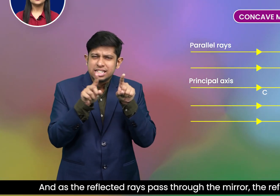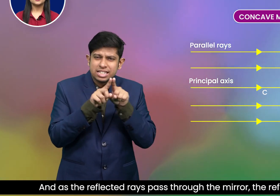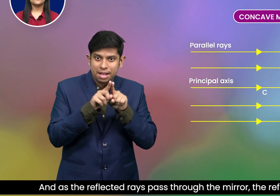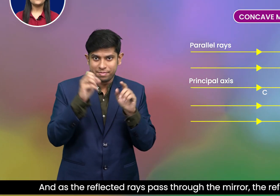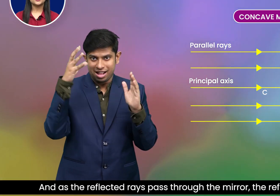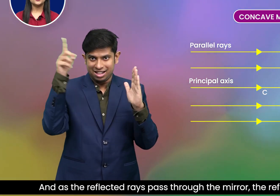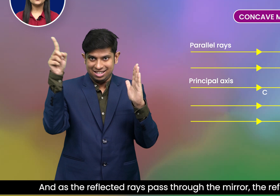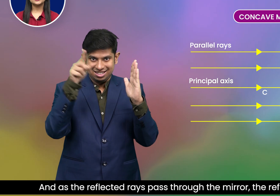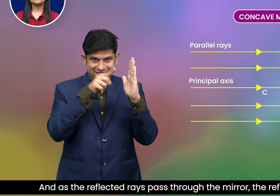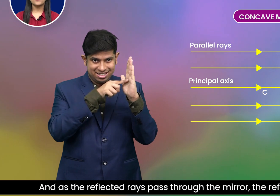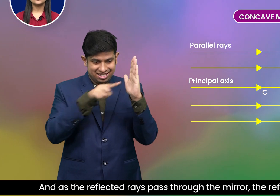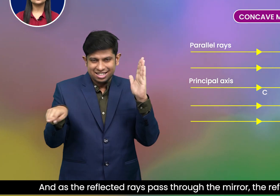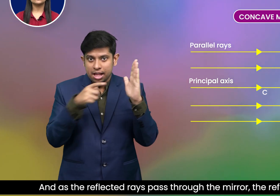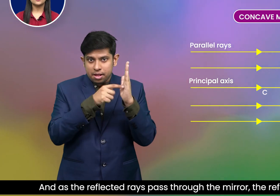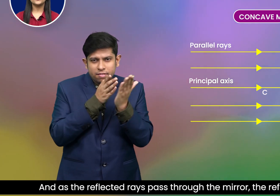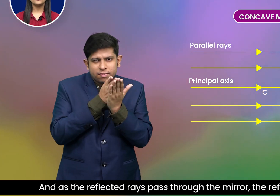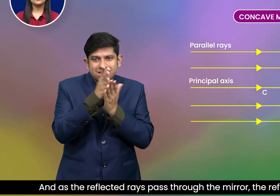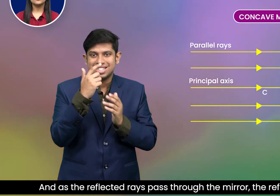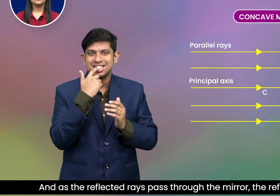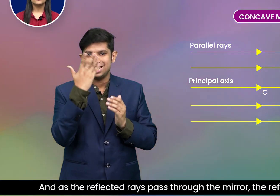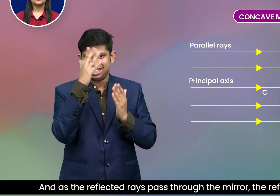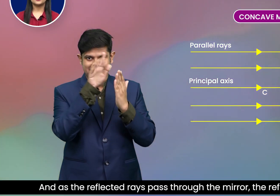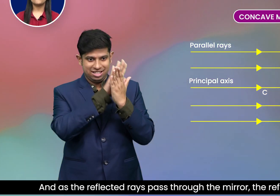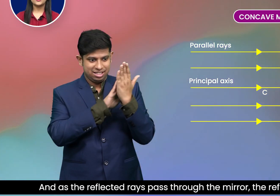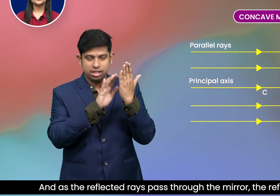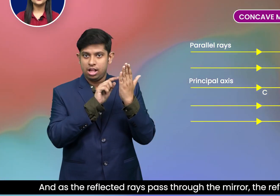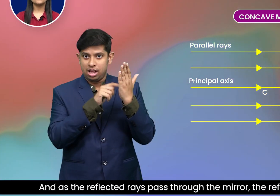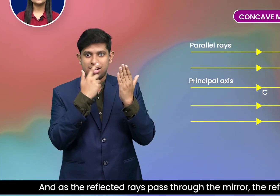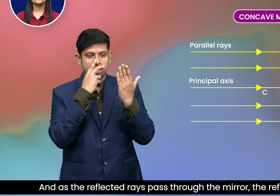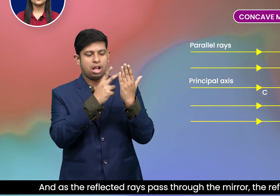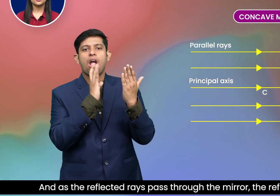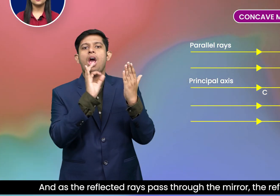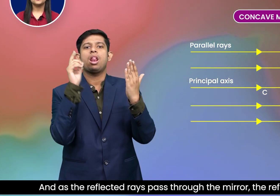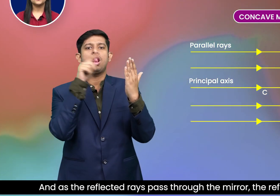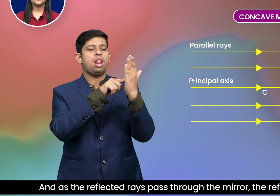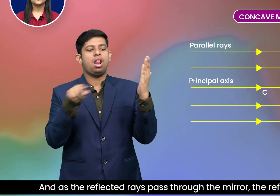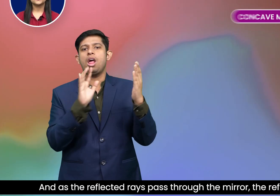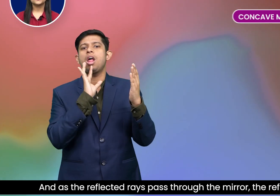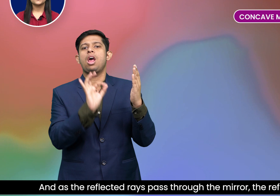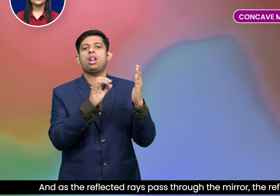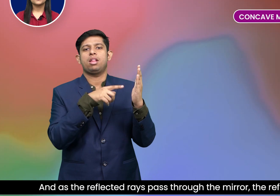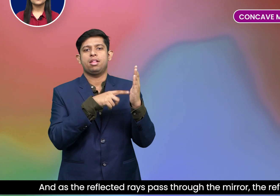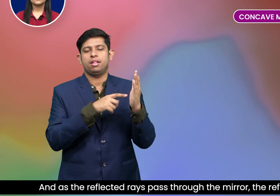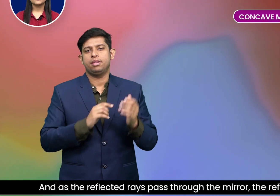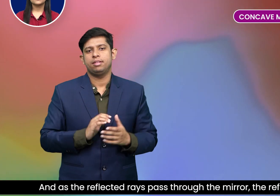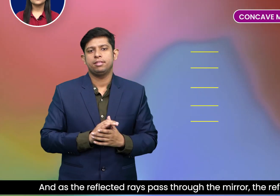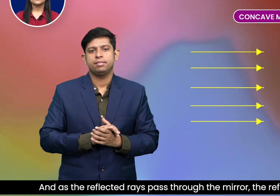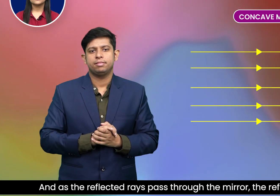And as the reflected rays pass through the mirror, the reflected image is real.